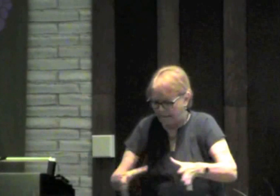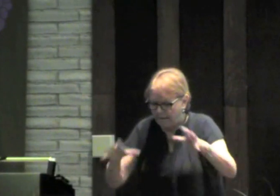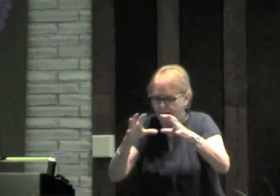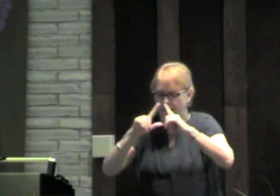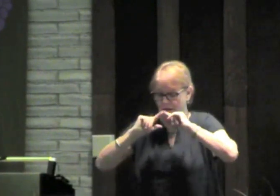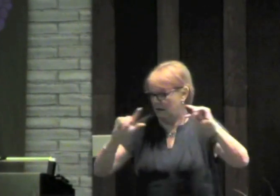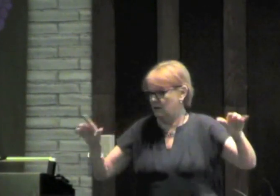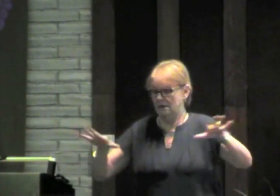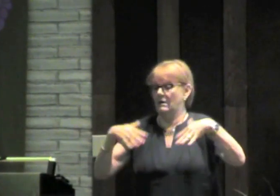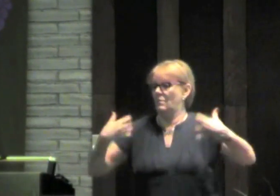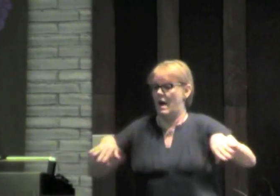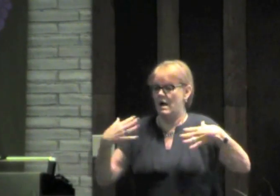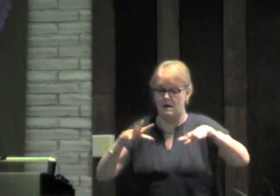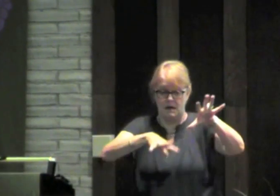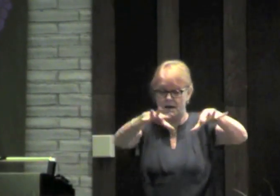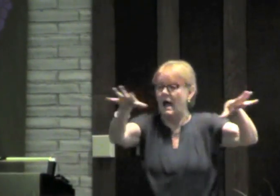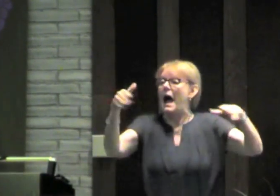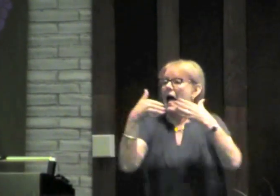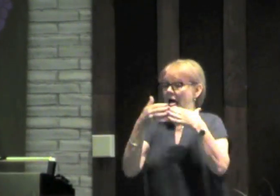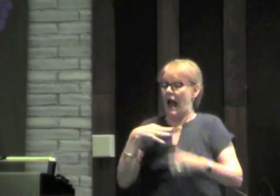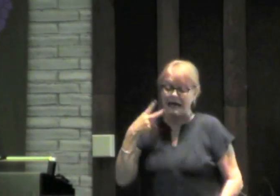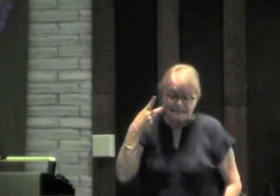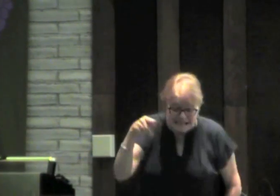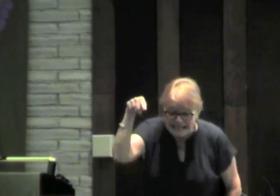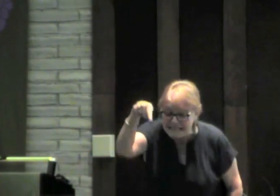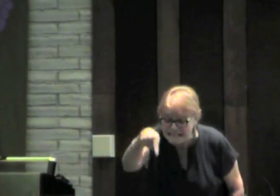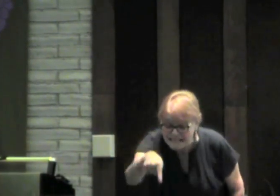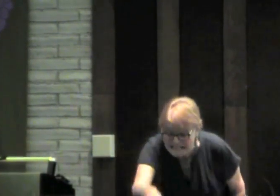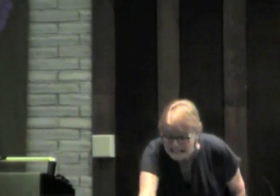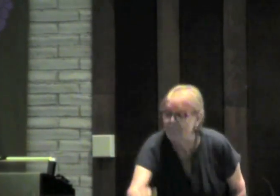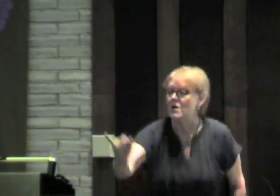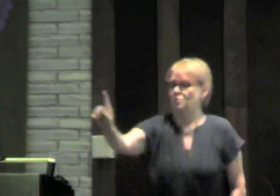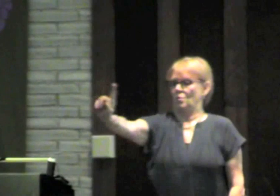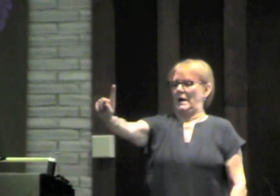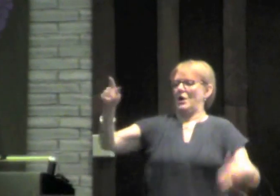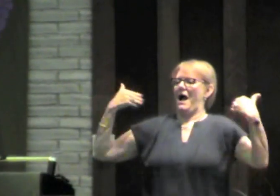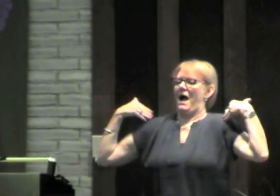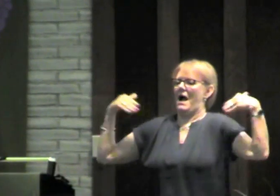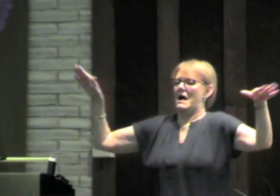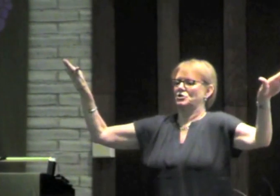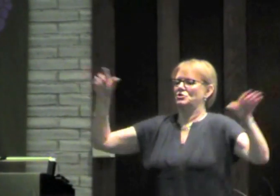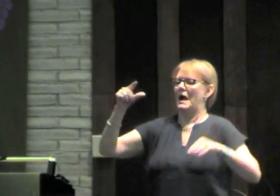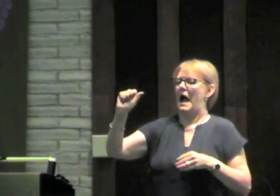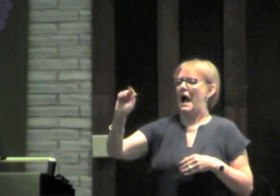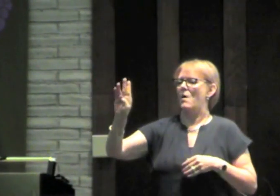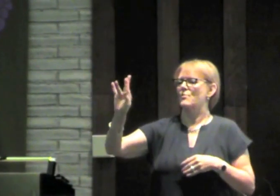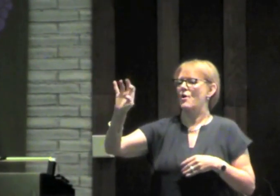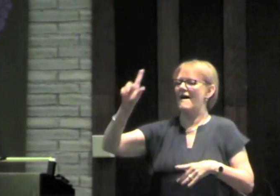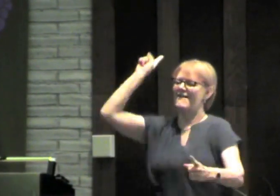There were all kinds of artifacts that they had on display, and you could see deep down where where